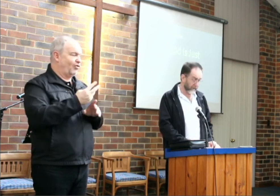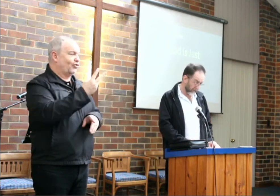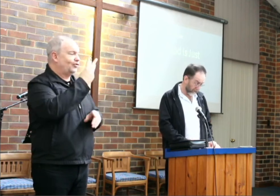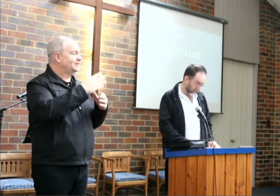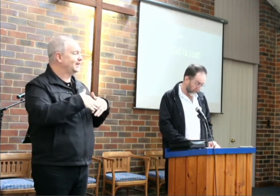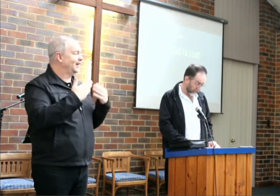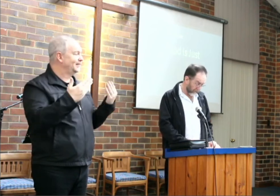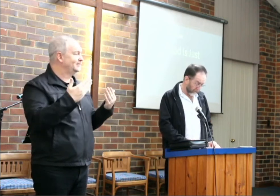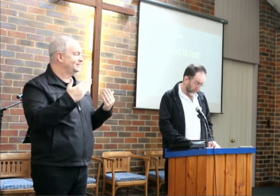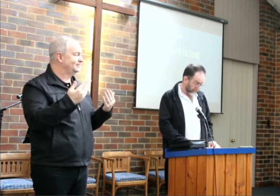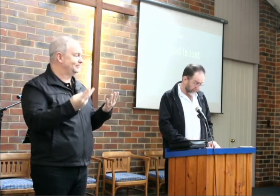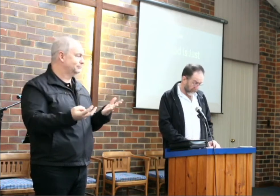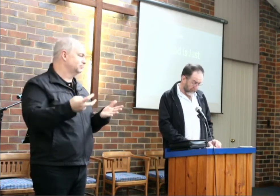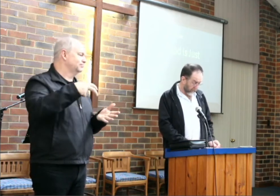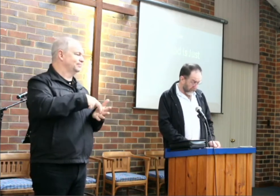day.